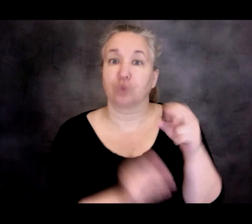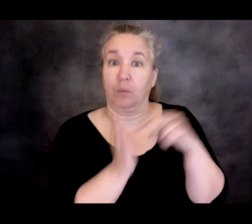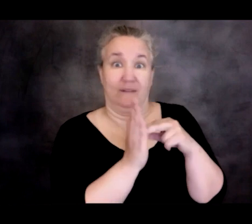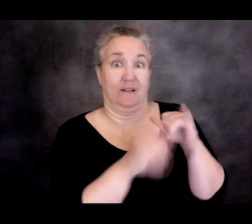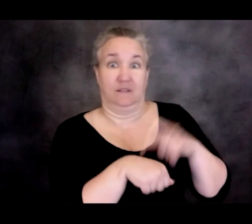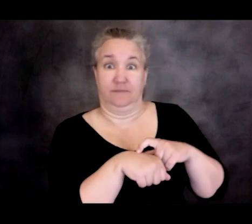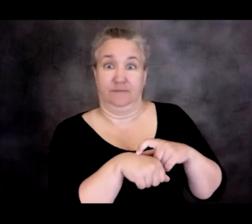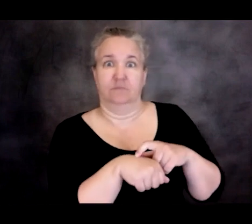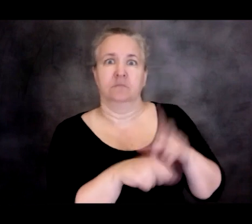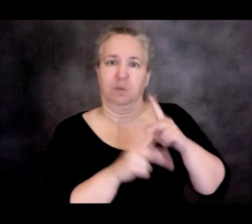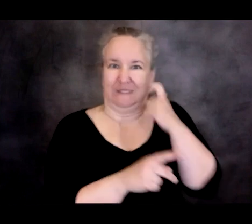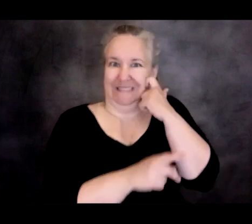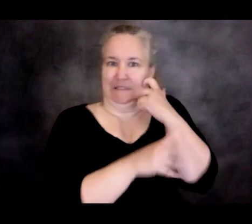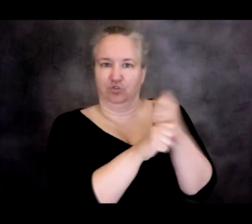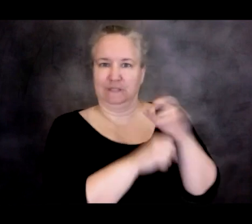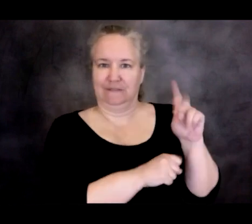receipt of DACA that our